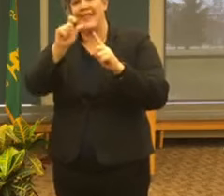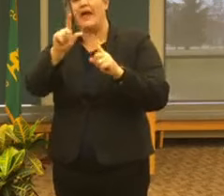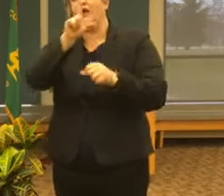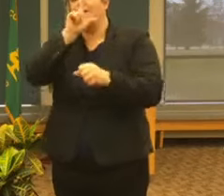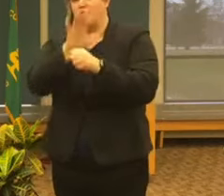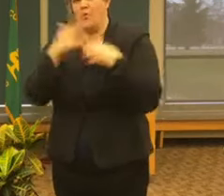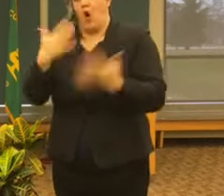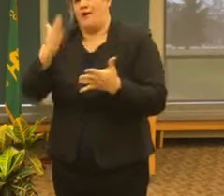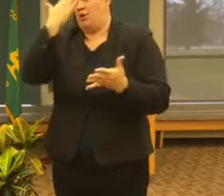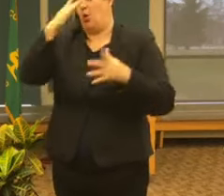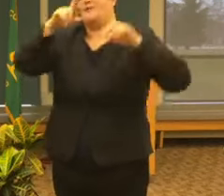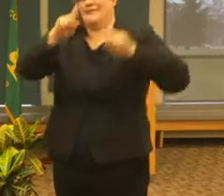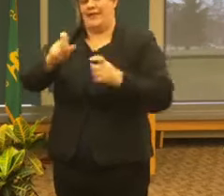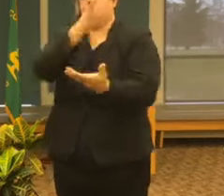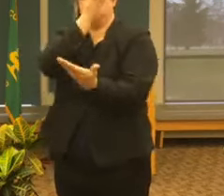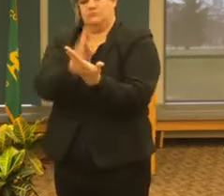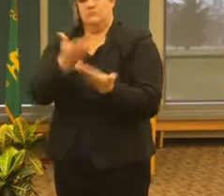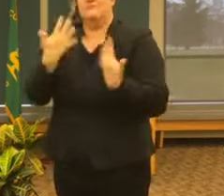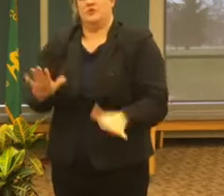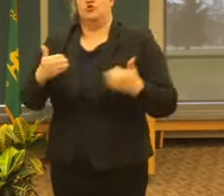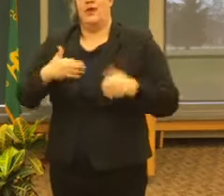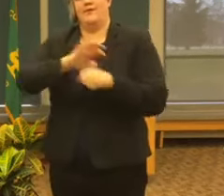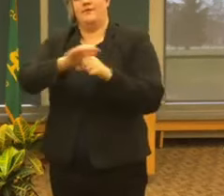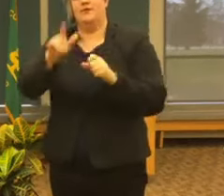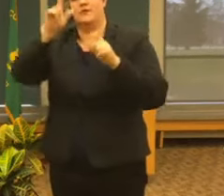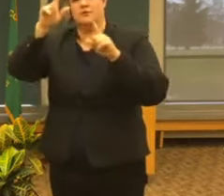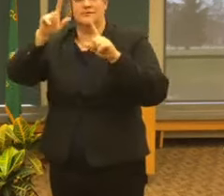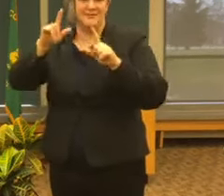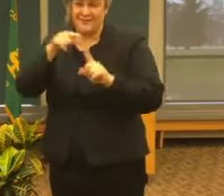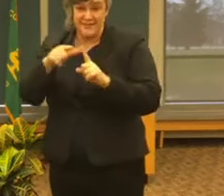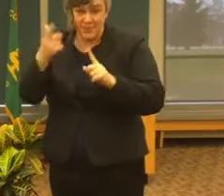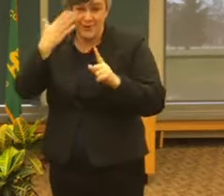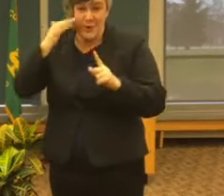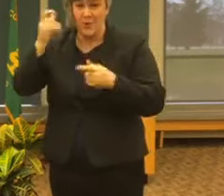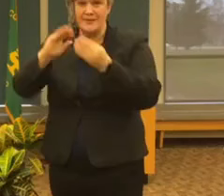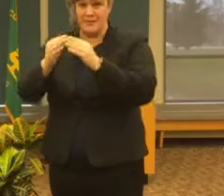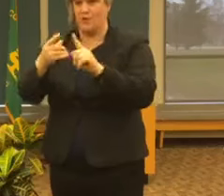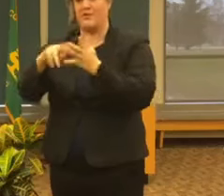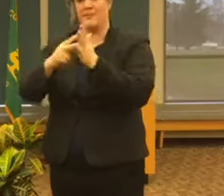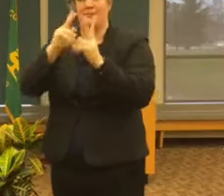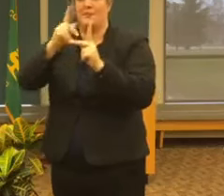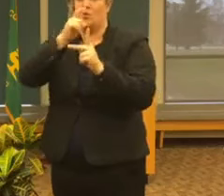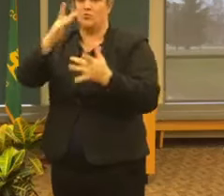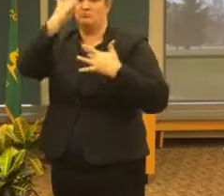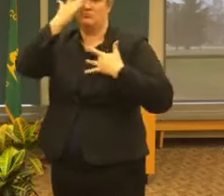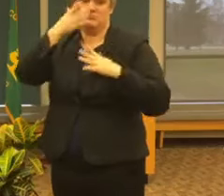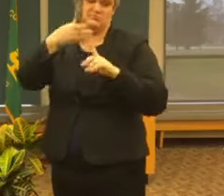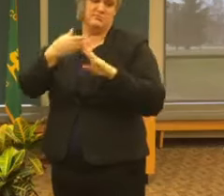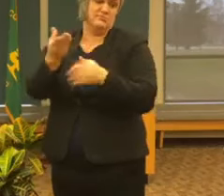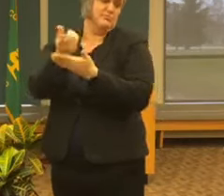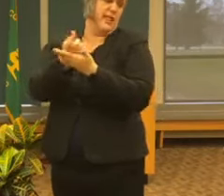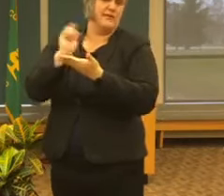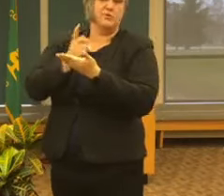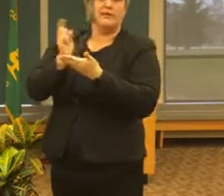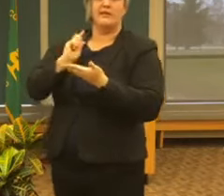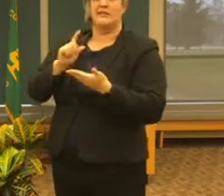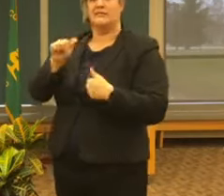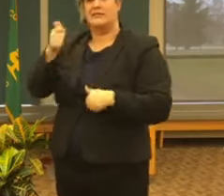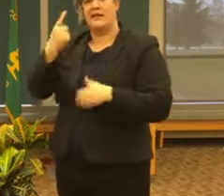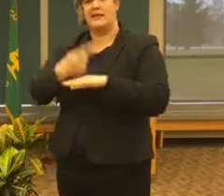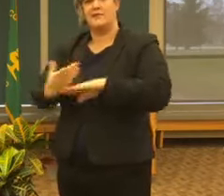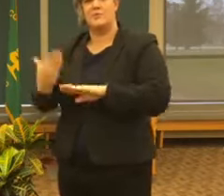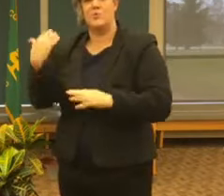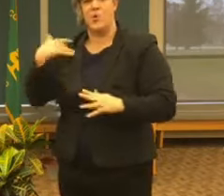with all of the numbers that we report to you, these are dated numbers. These are people who got infected a week or 10 days ago. And